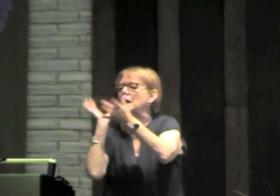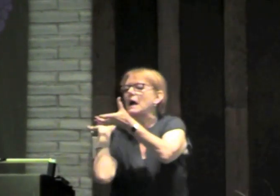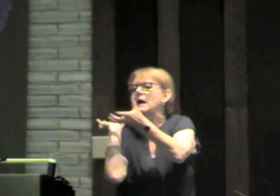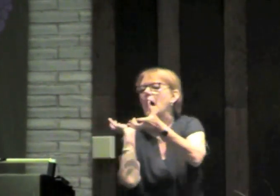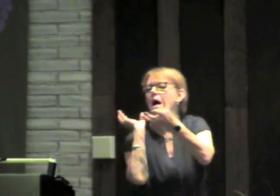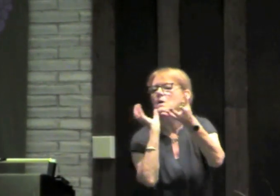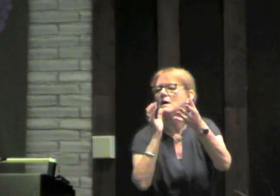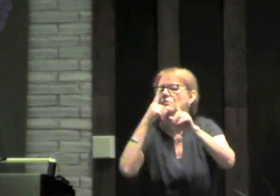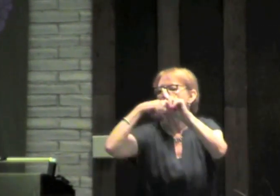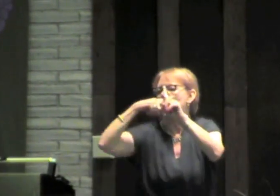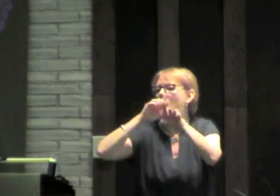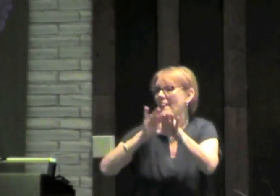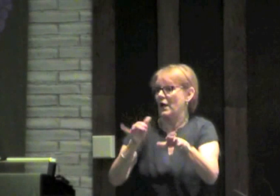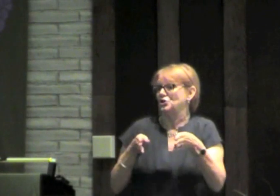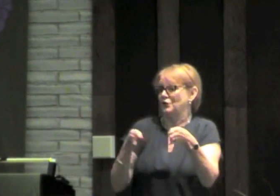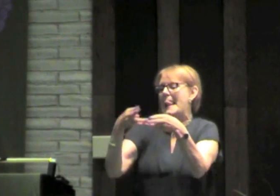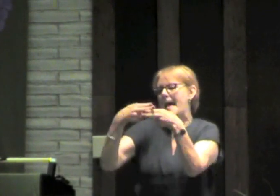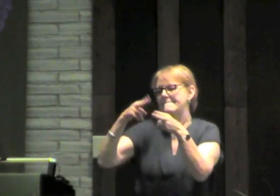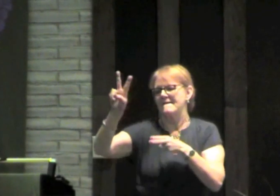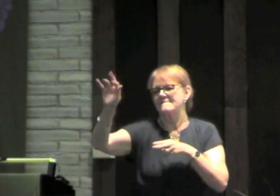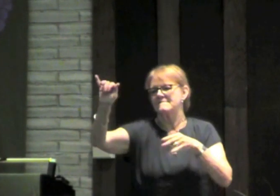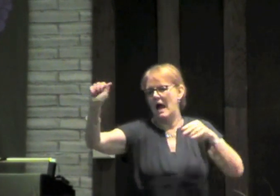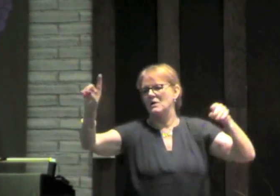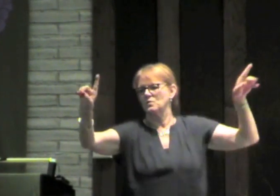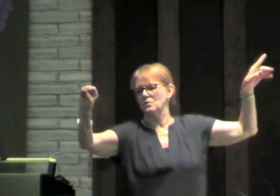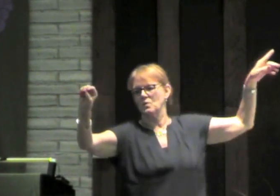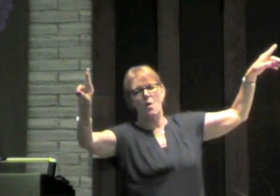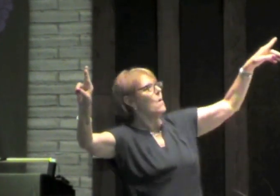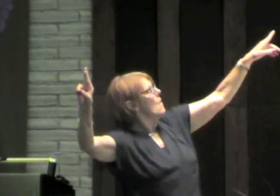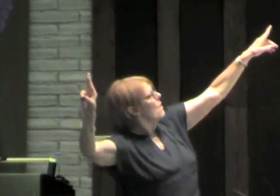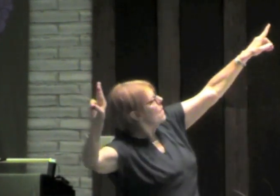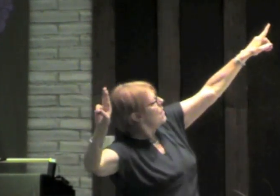This is where I talked about the Via Dolorosa, where Jesus carried his cross.